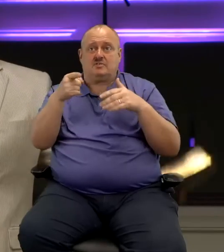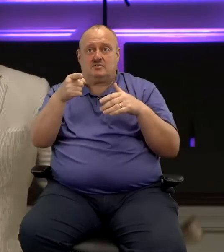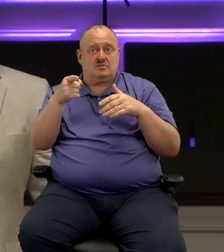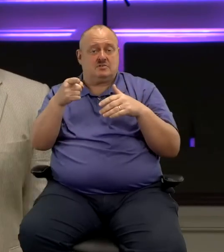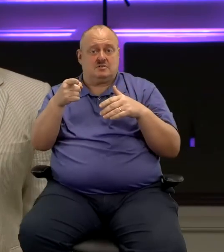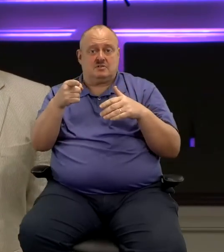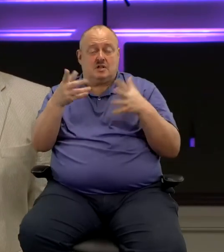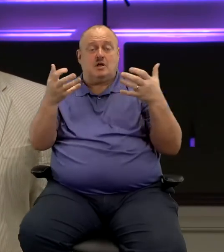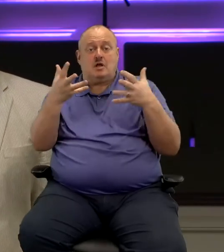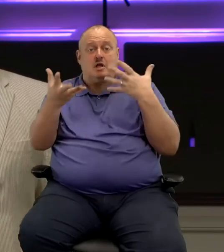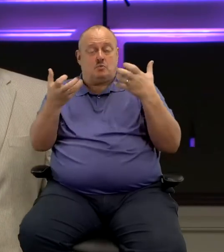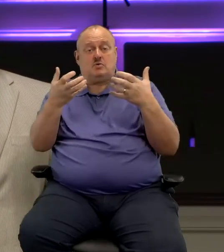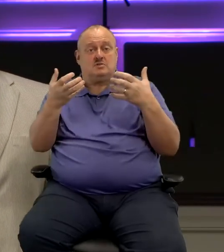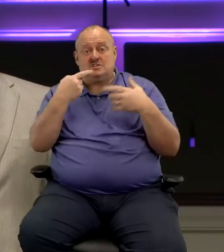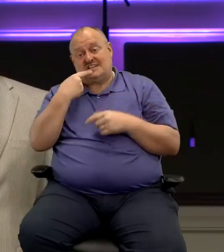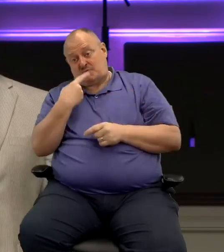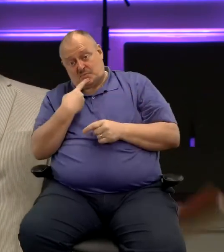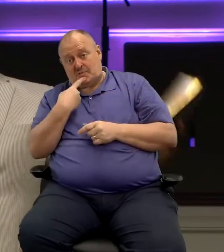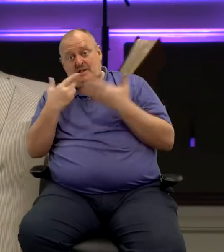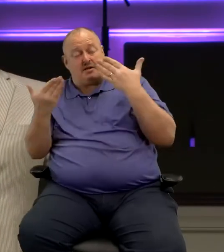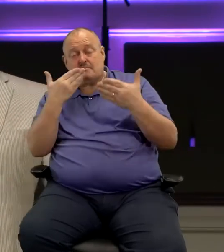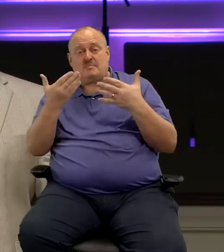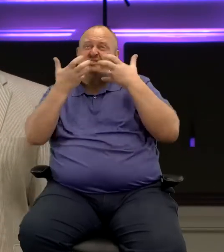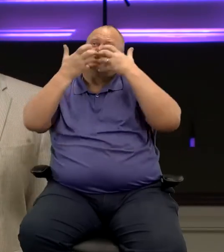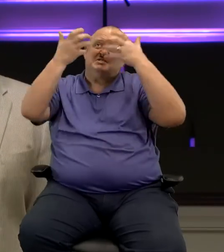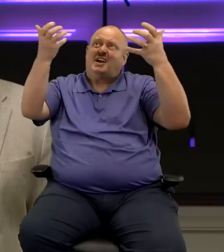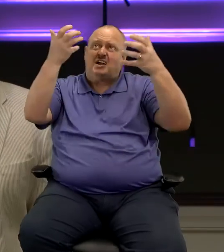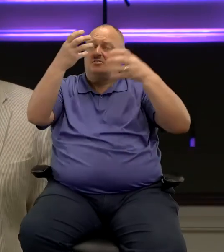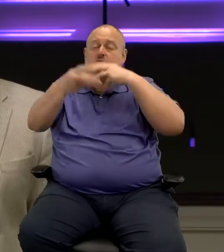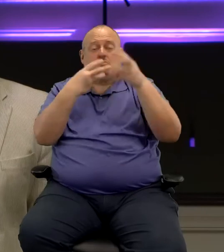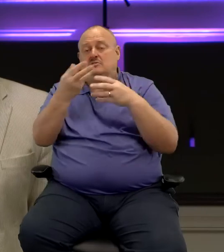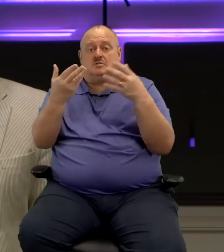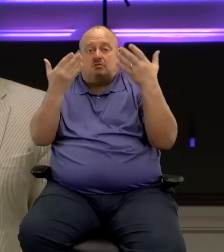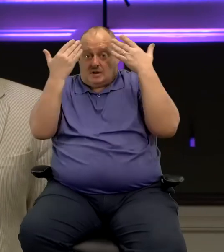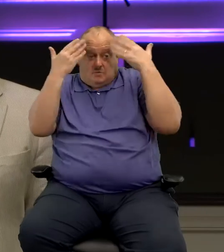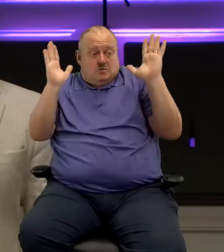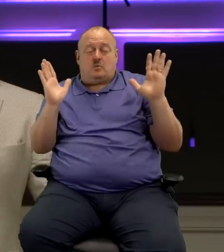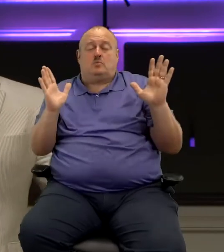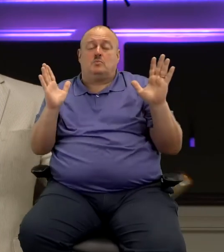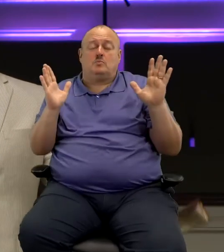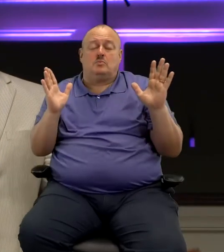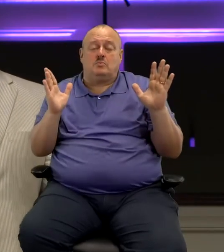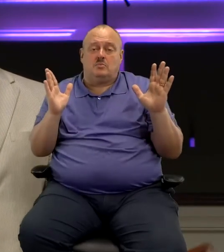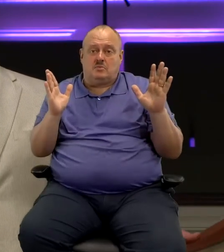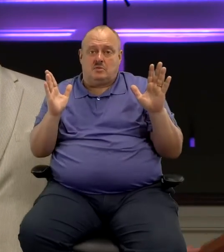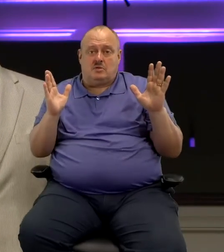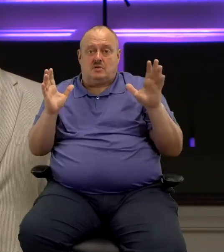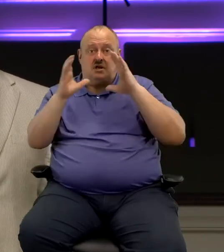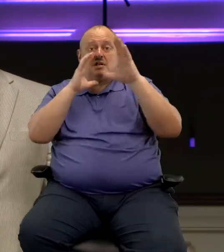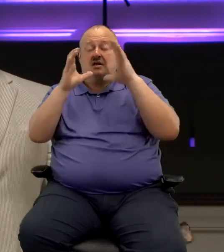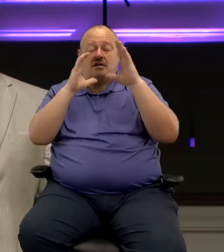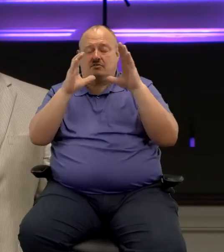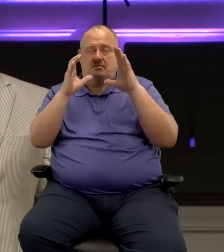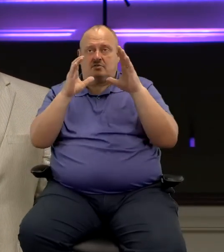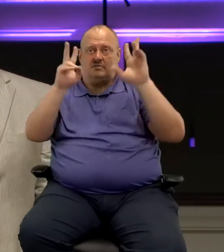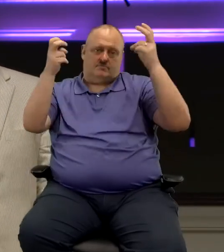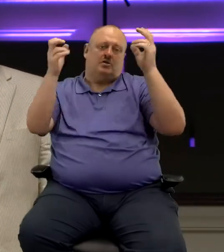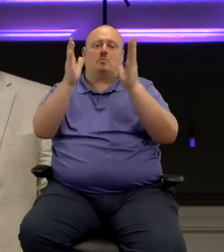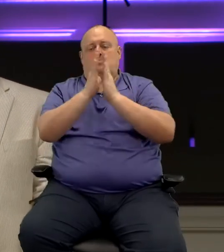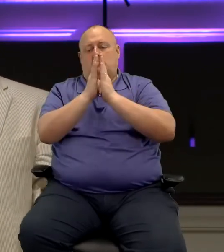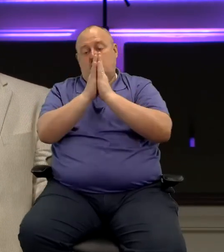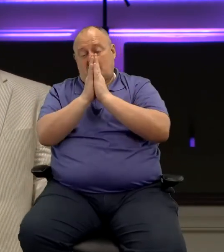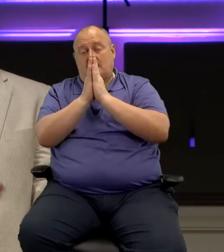may want to have this conversation out loud. You may want to shout it to the woods that are behind your house. This conversation, we technically would call it prayer.